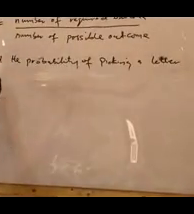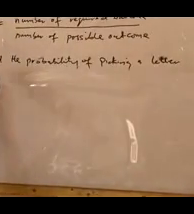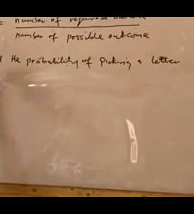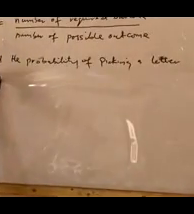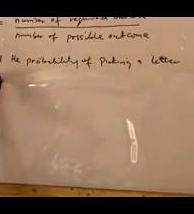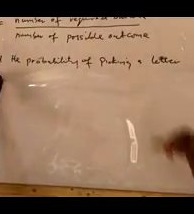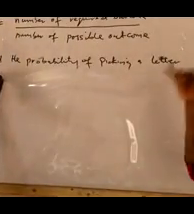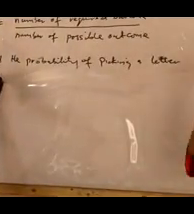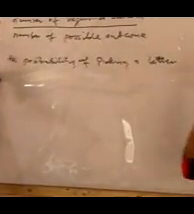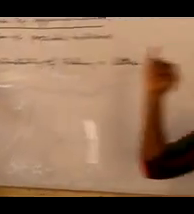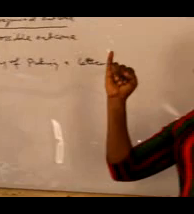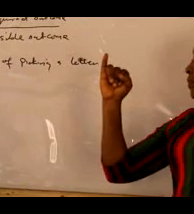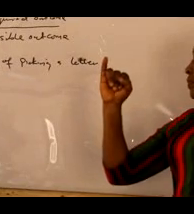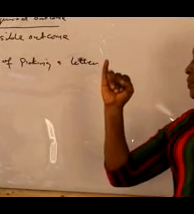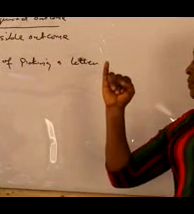I